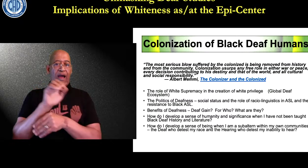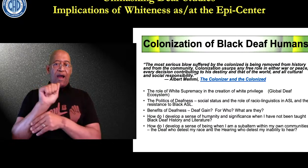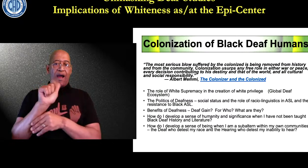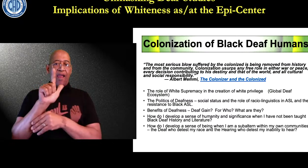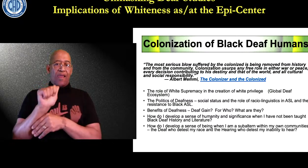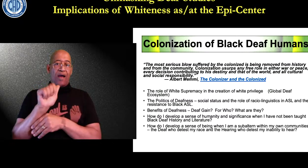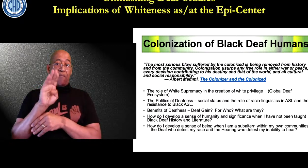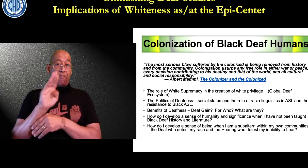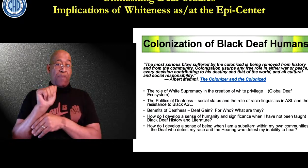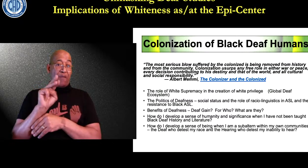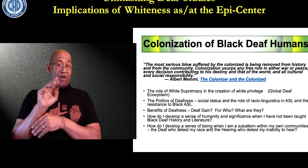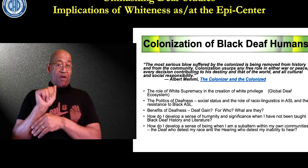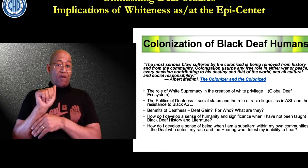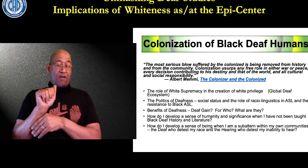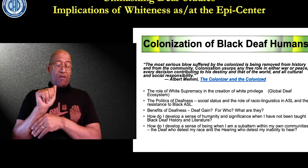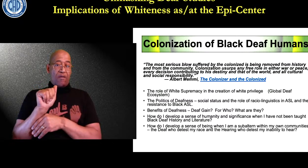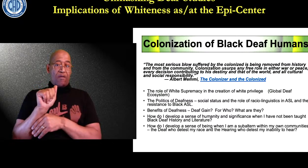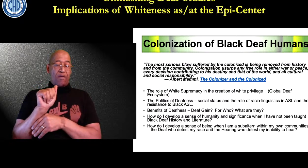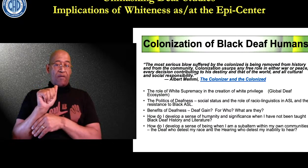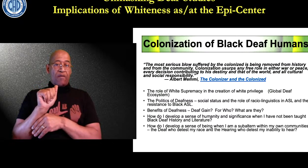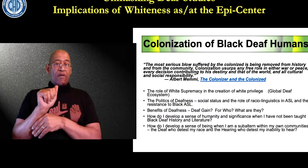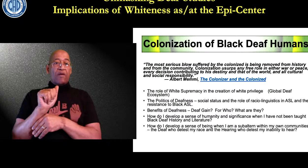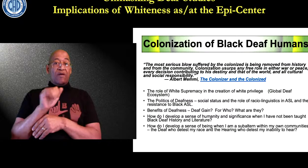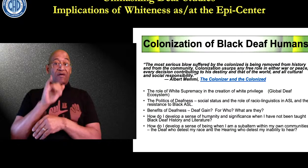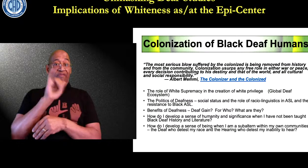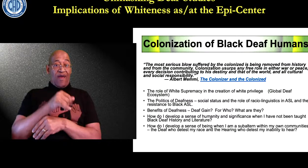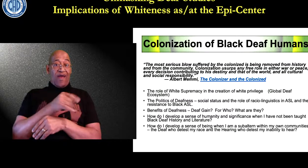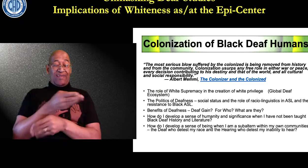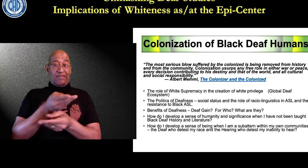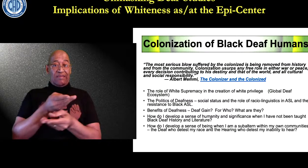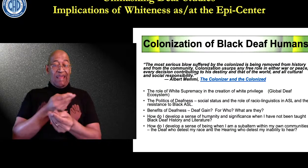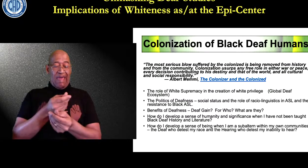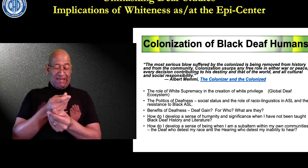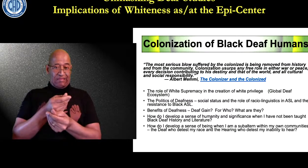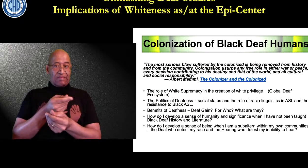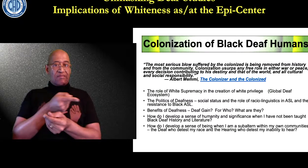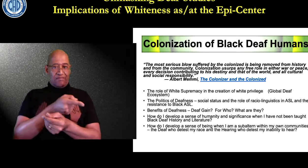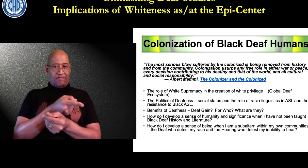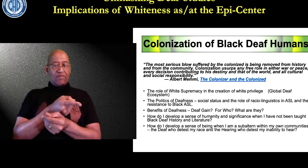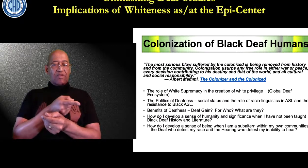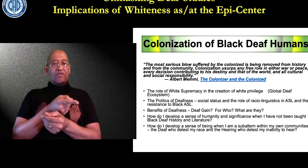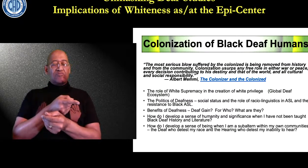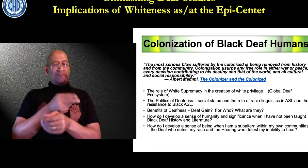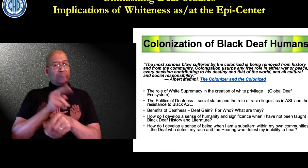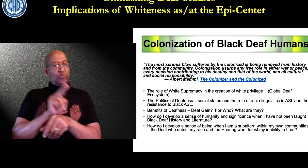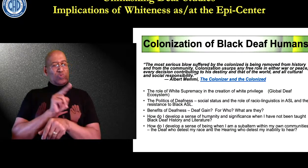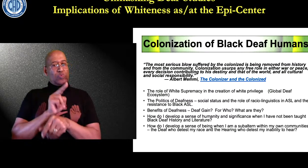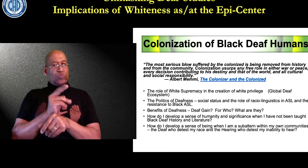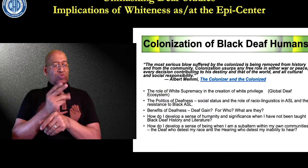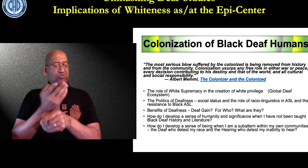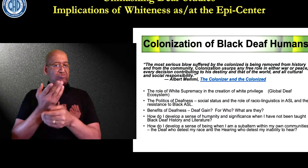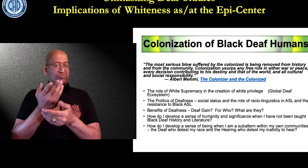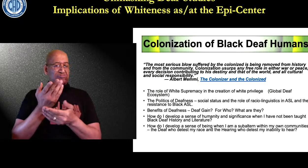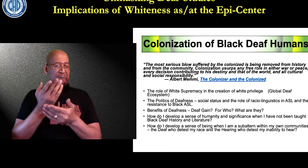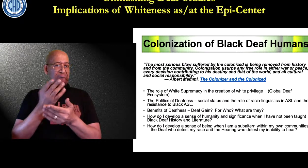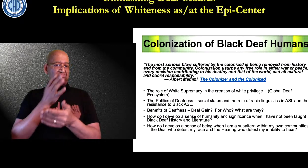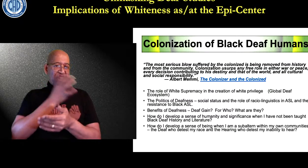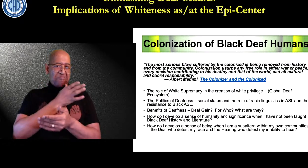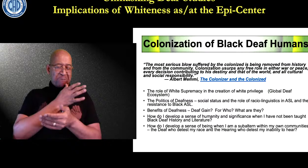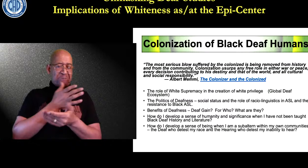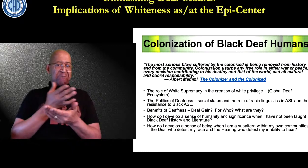in Hartford, Connecticut, the land that Alabama